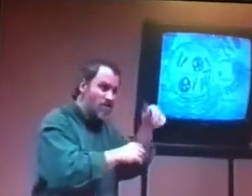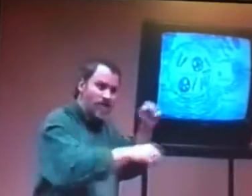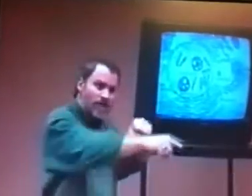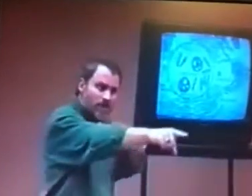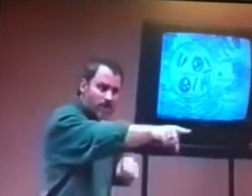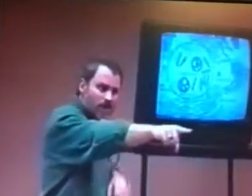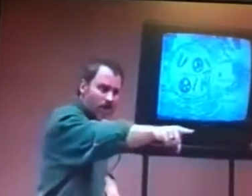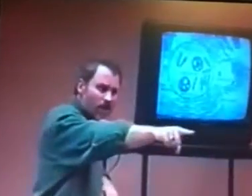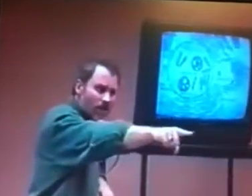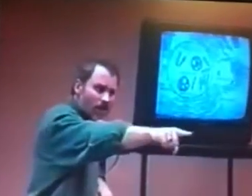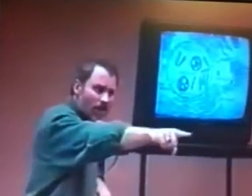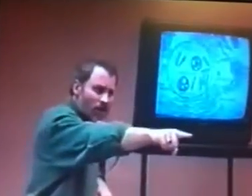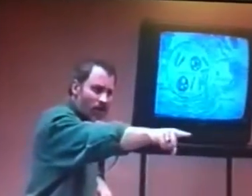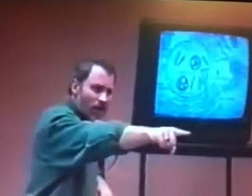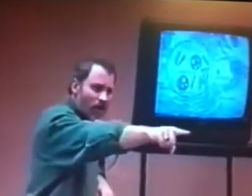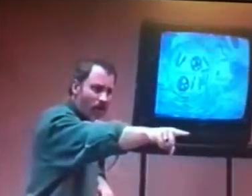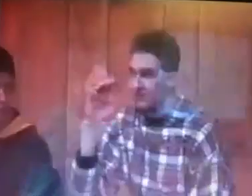Anyone has any guesses? You?